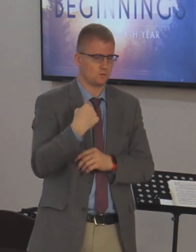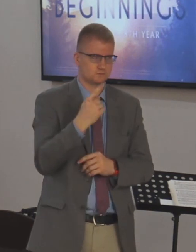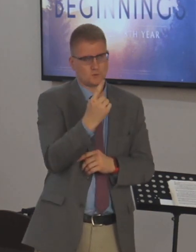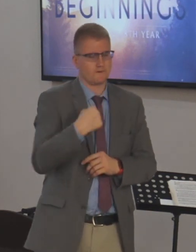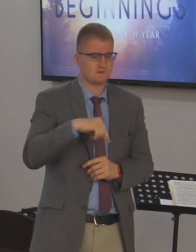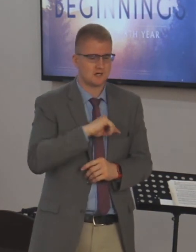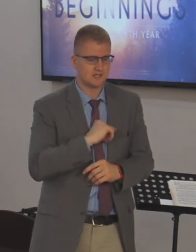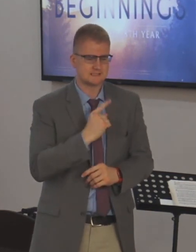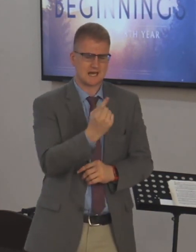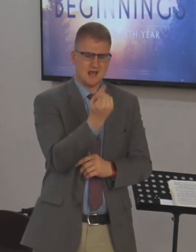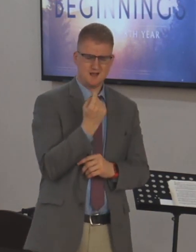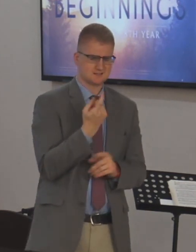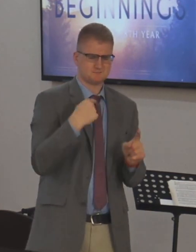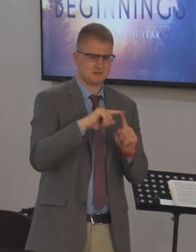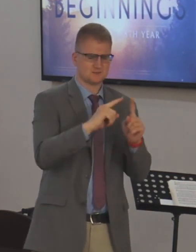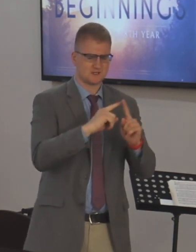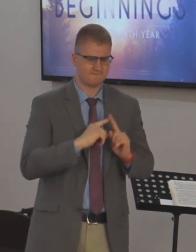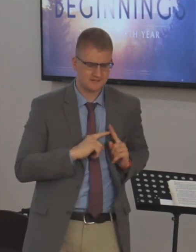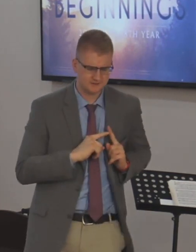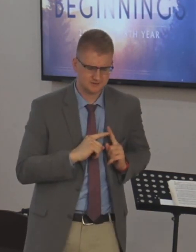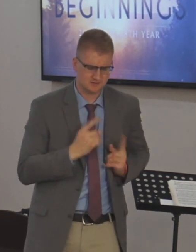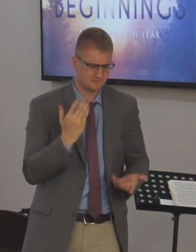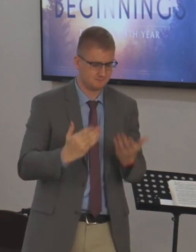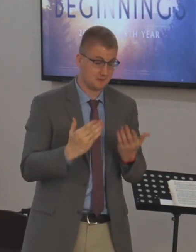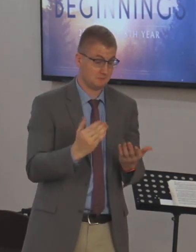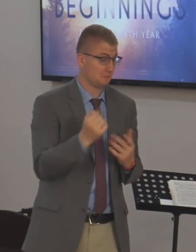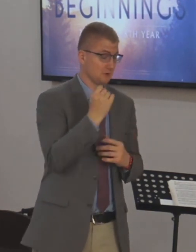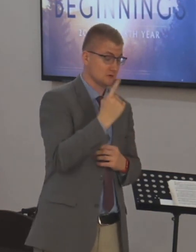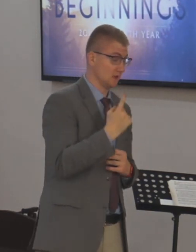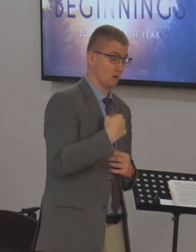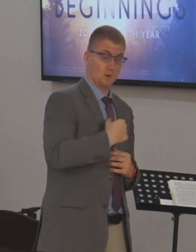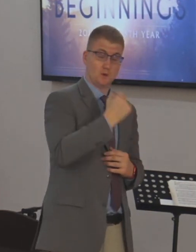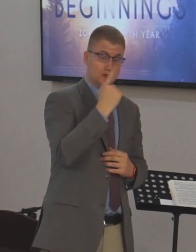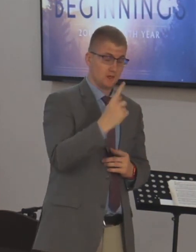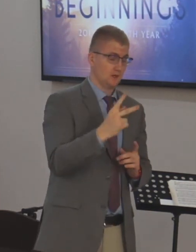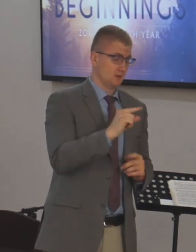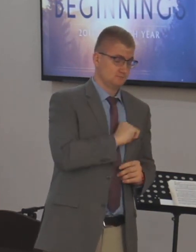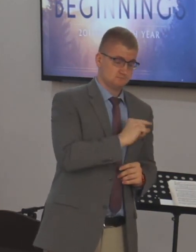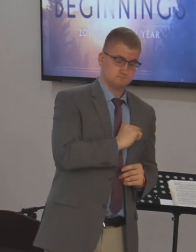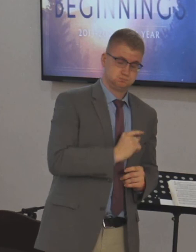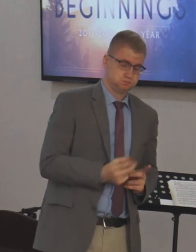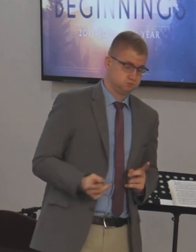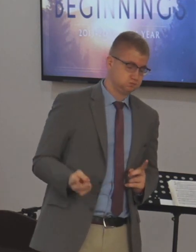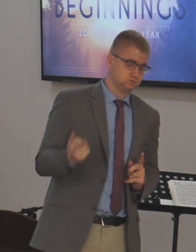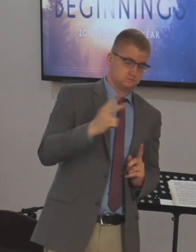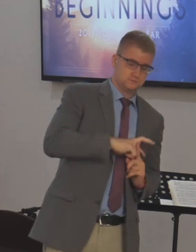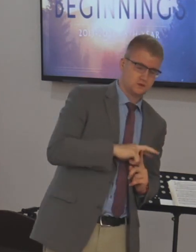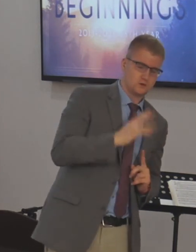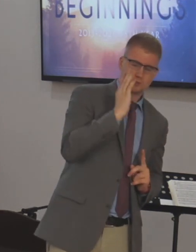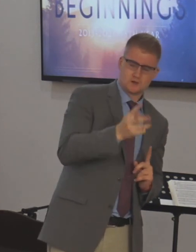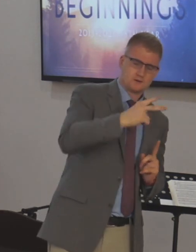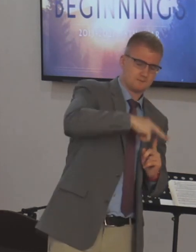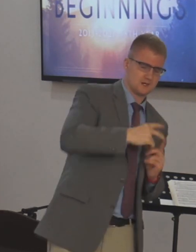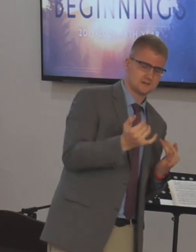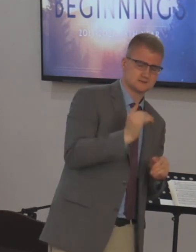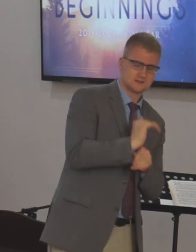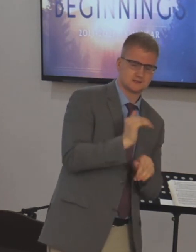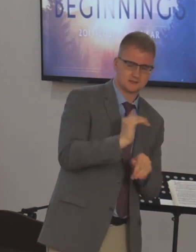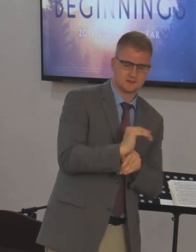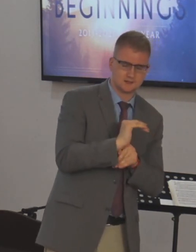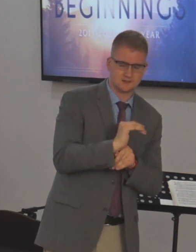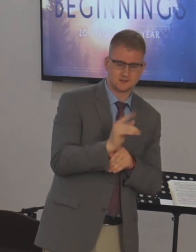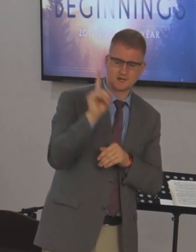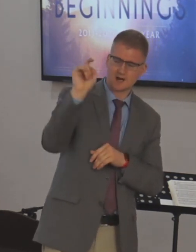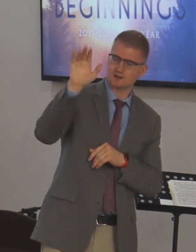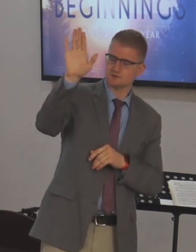about salvation, maybe they understand it. Maybe finally they got it. And they got, and they're going to act upon the faith that God gave them to ask